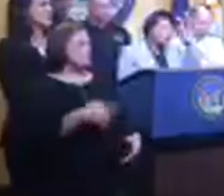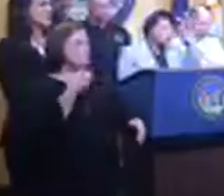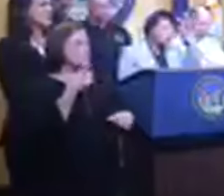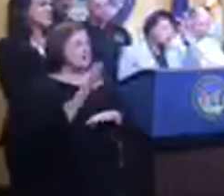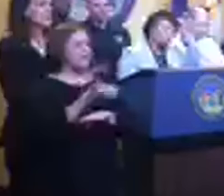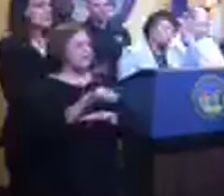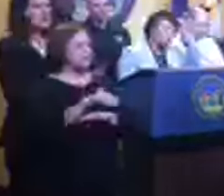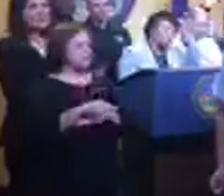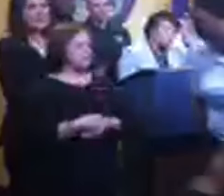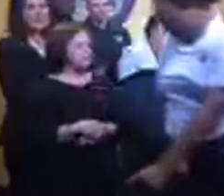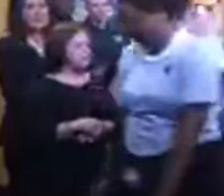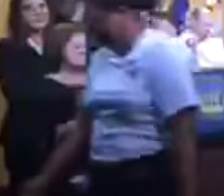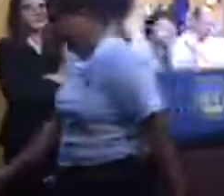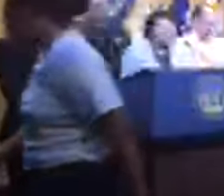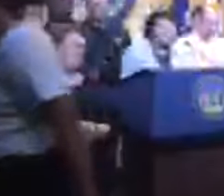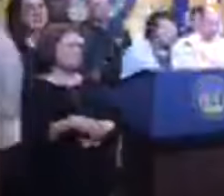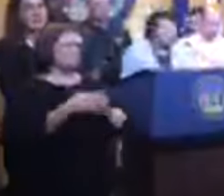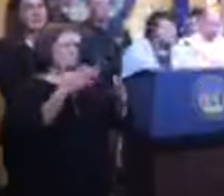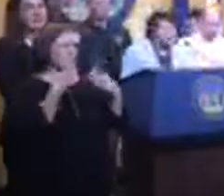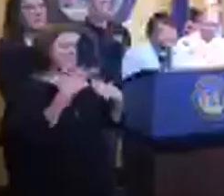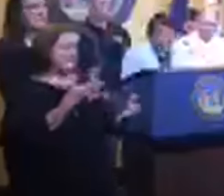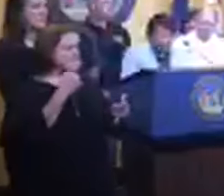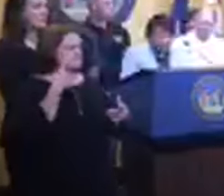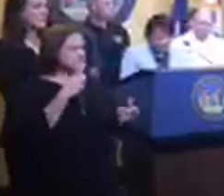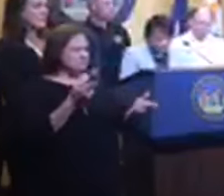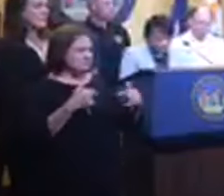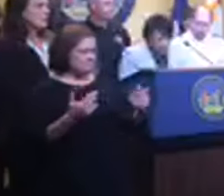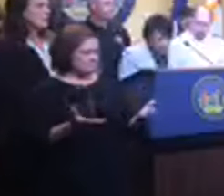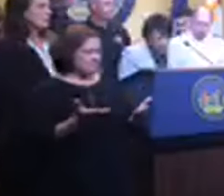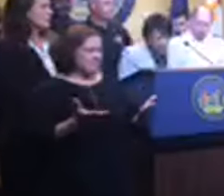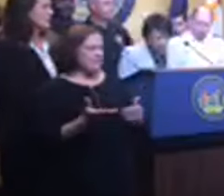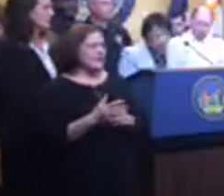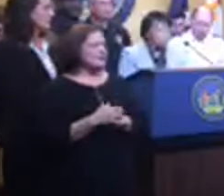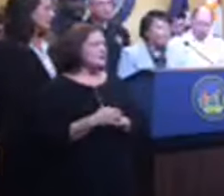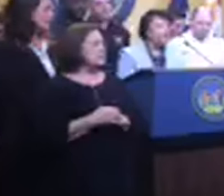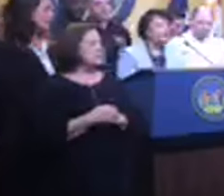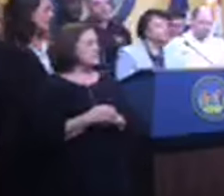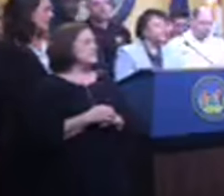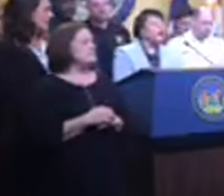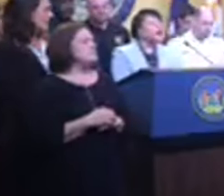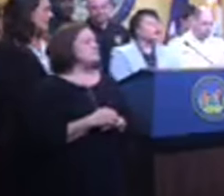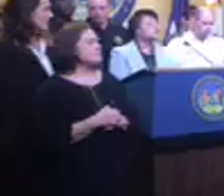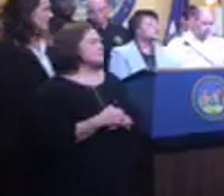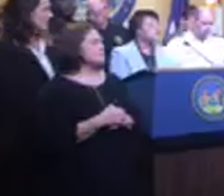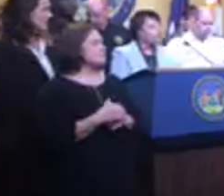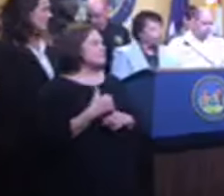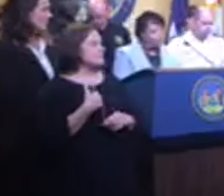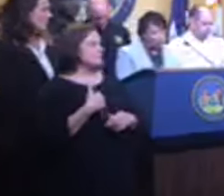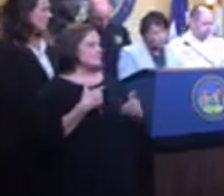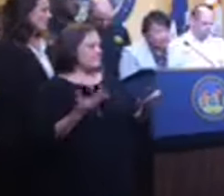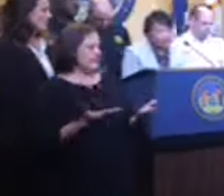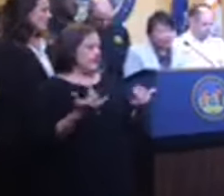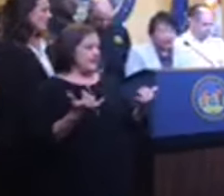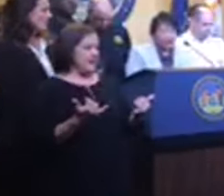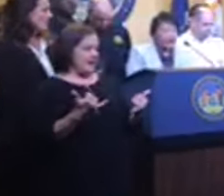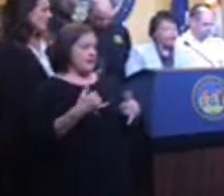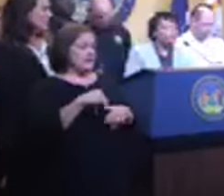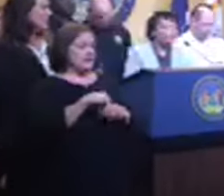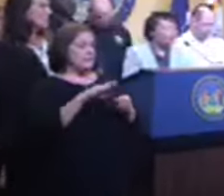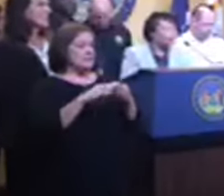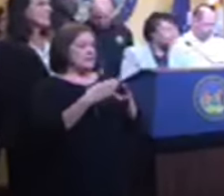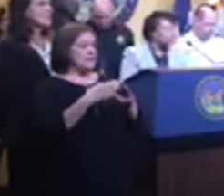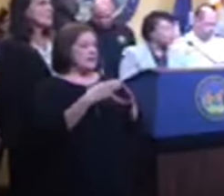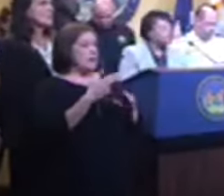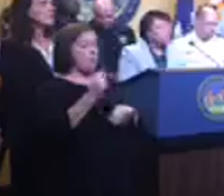good afternoon. Thank you all for being here. Our presence now in City Hall does